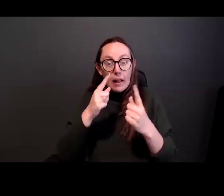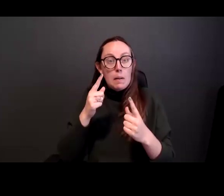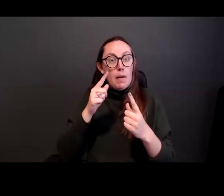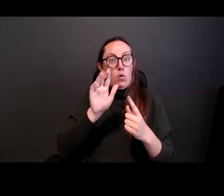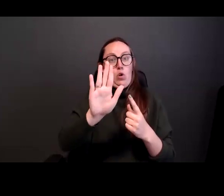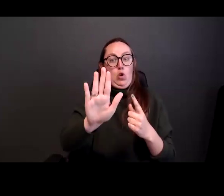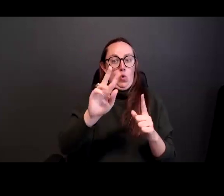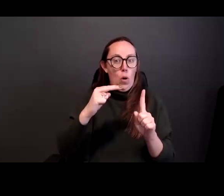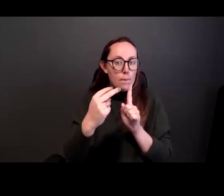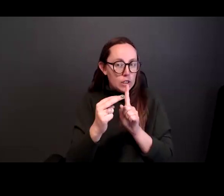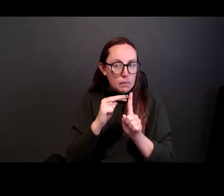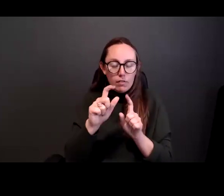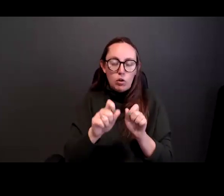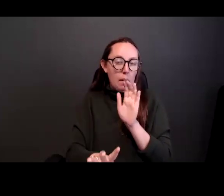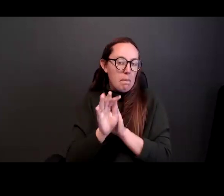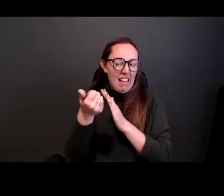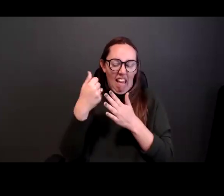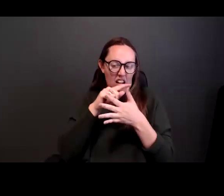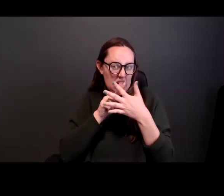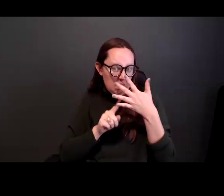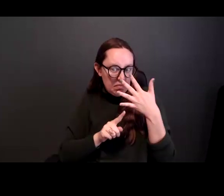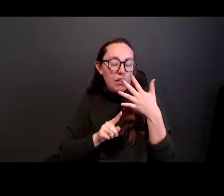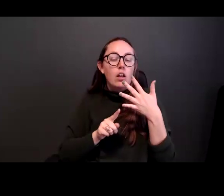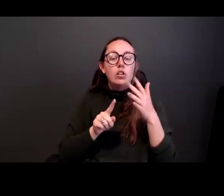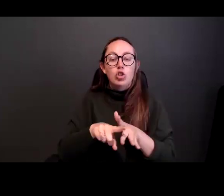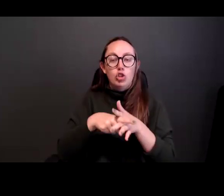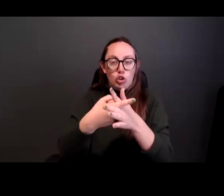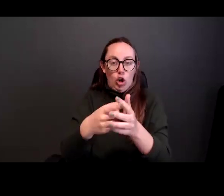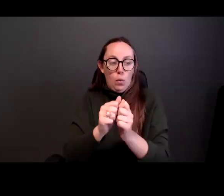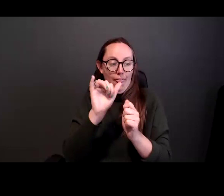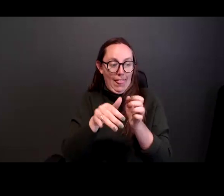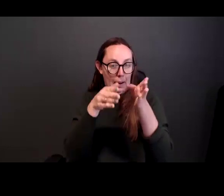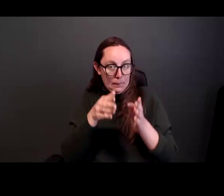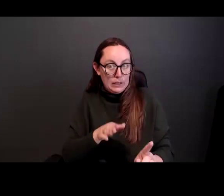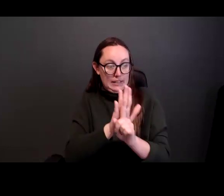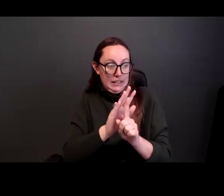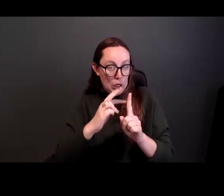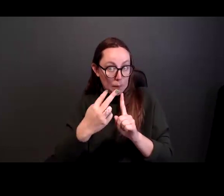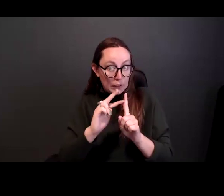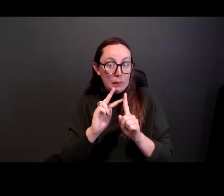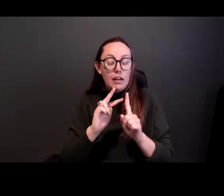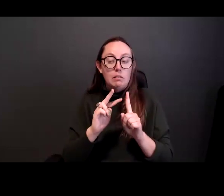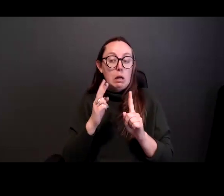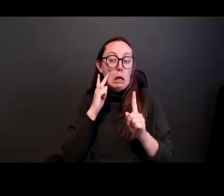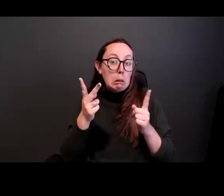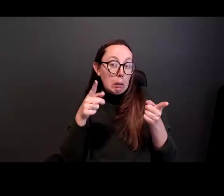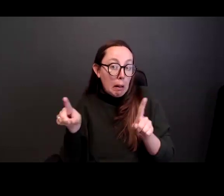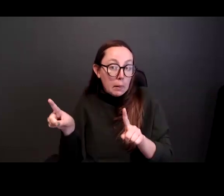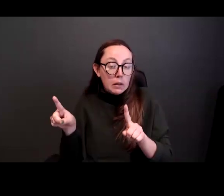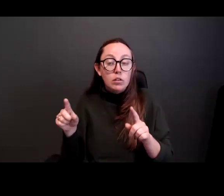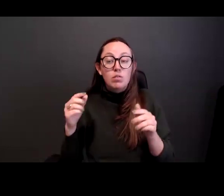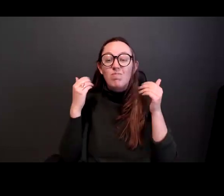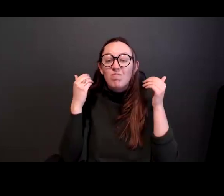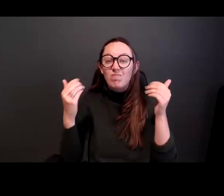that person's perspective and see where you go. And I'll start the 4-minute timer right now. We'll do that for 4 minutes.